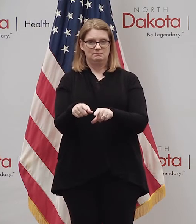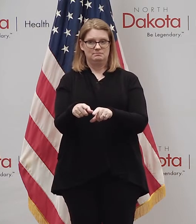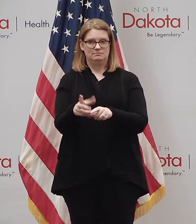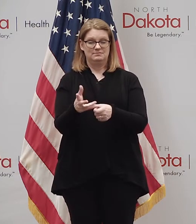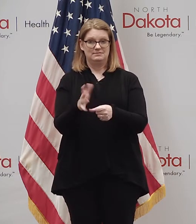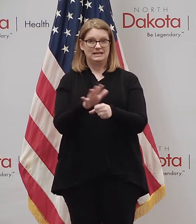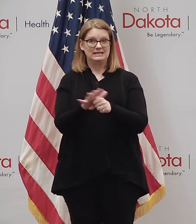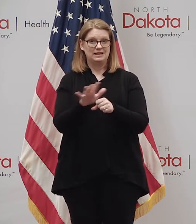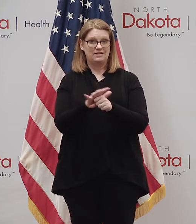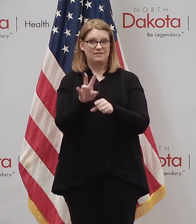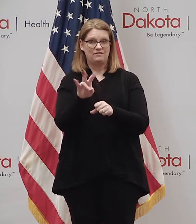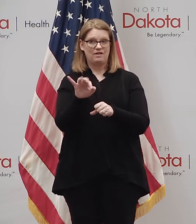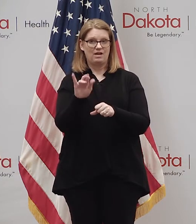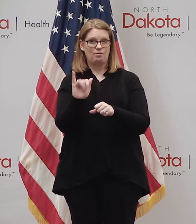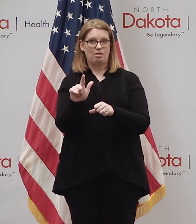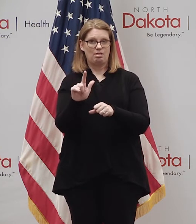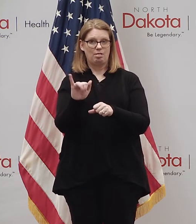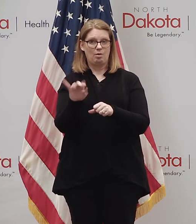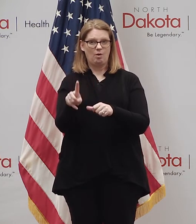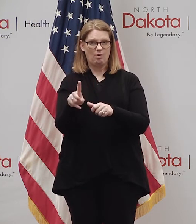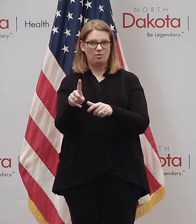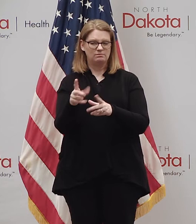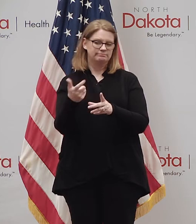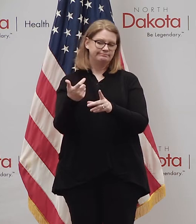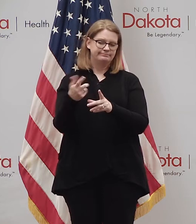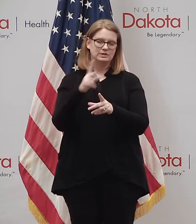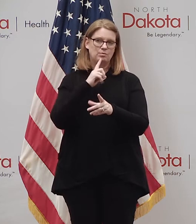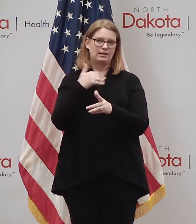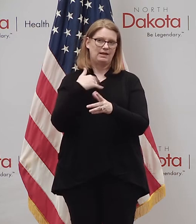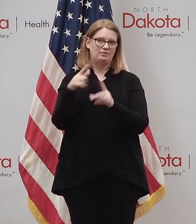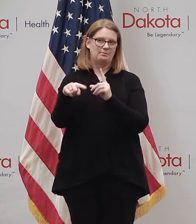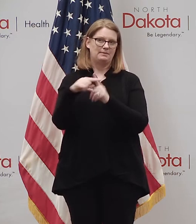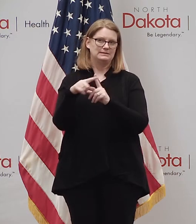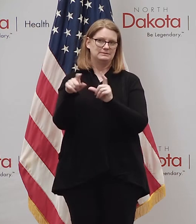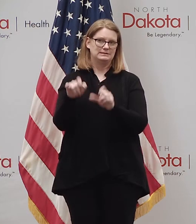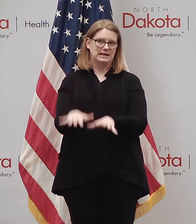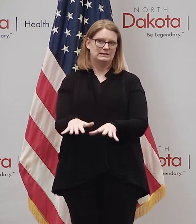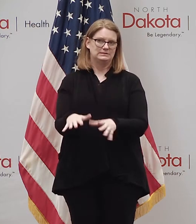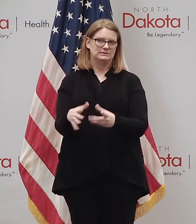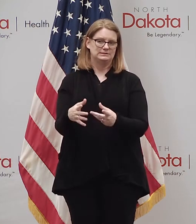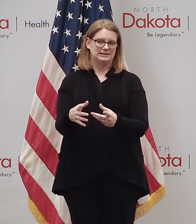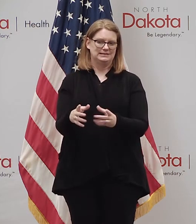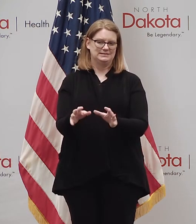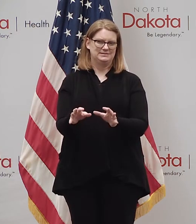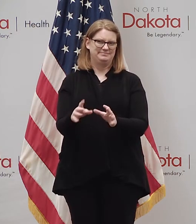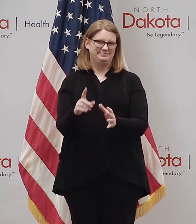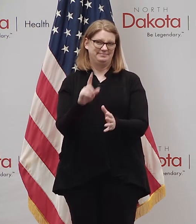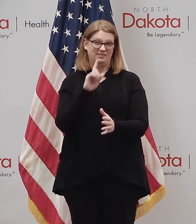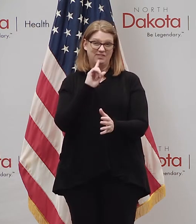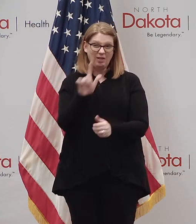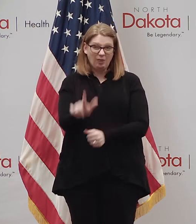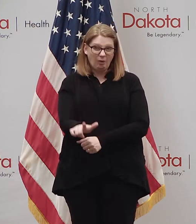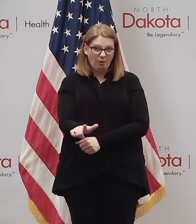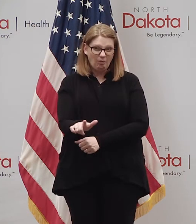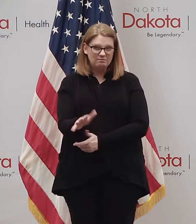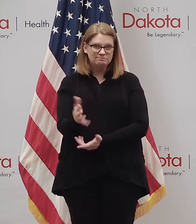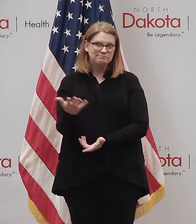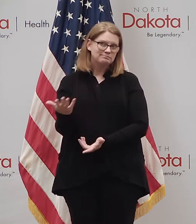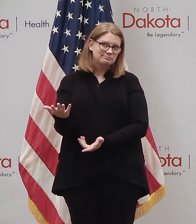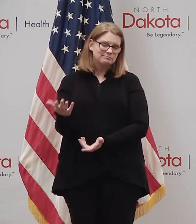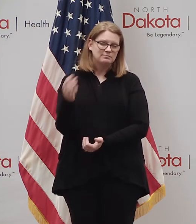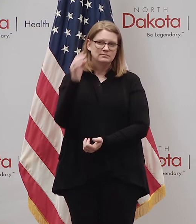enough viral load to come up with a positive test is very low, and so that you